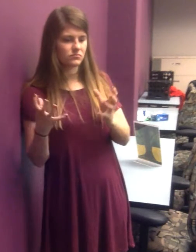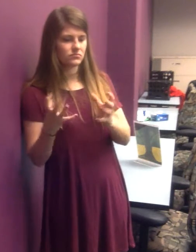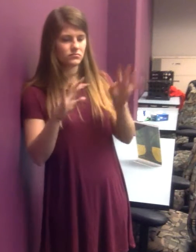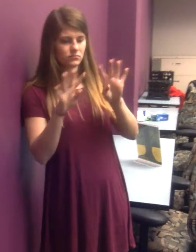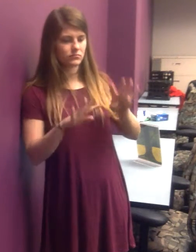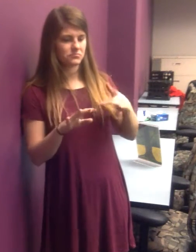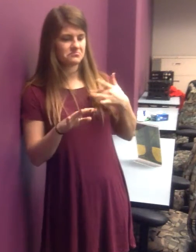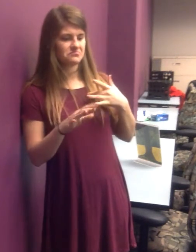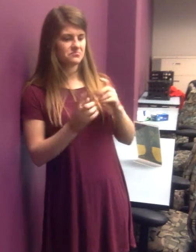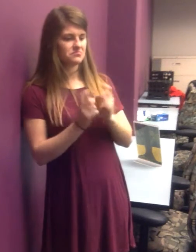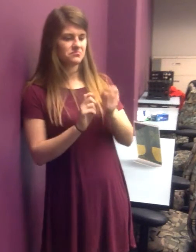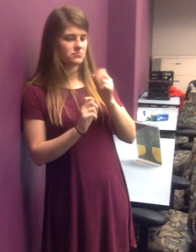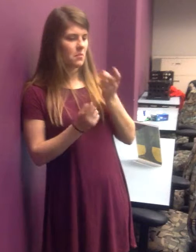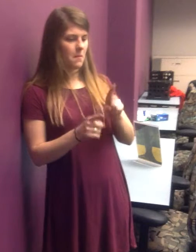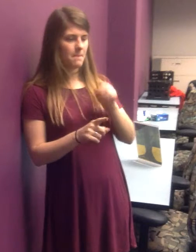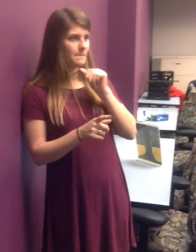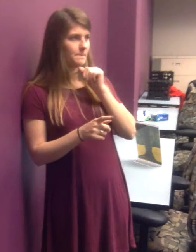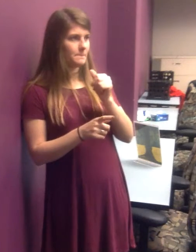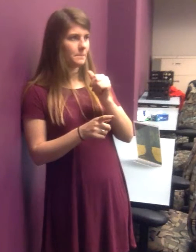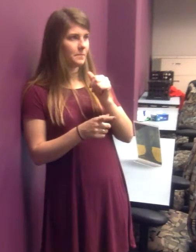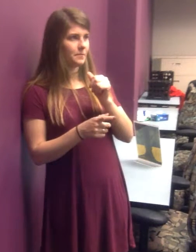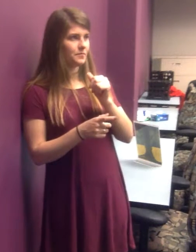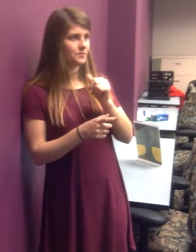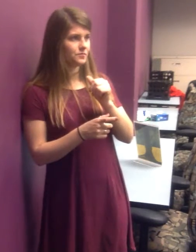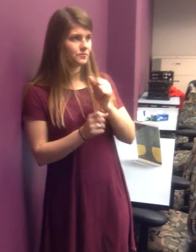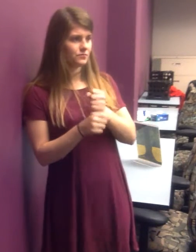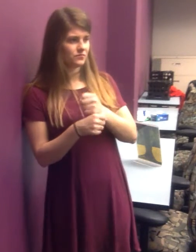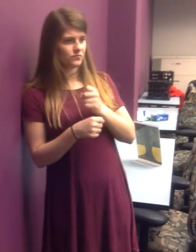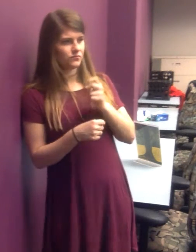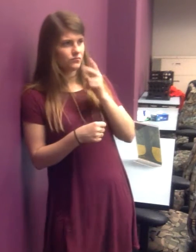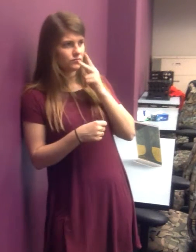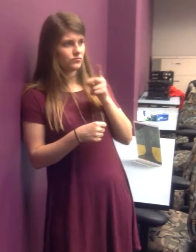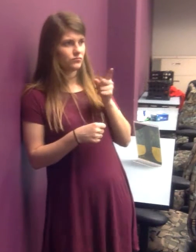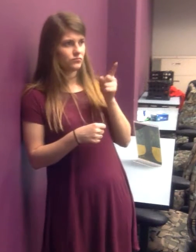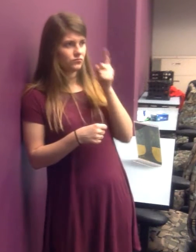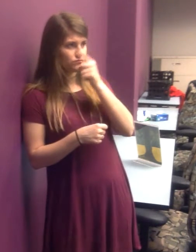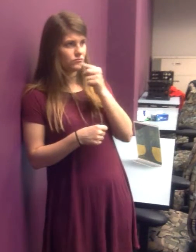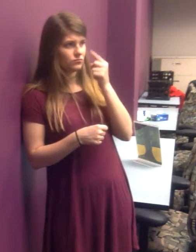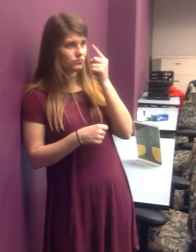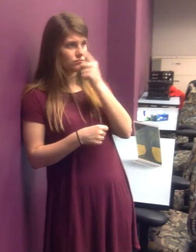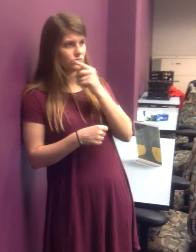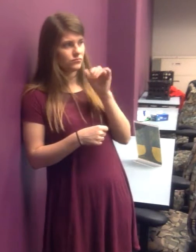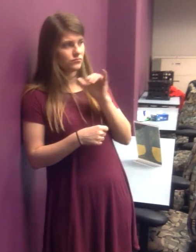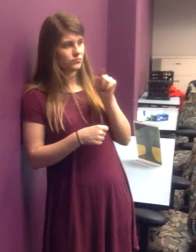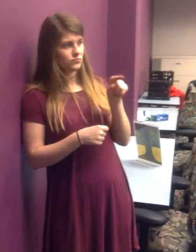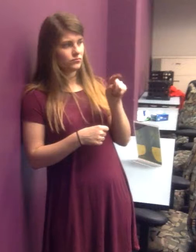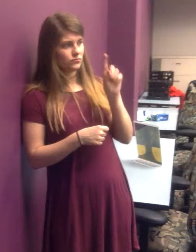lost. Well, for the moment. There's the tester right there. That ocean will dictate